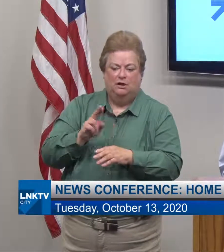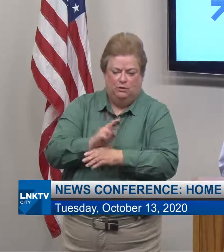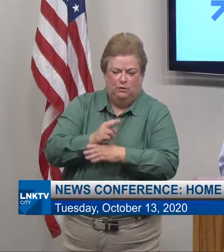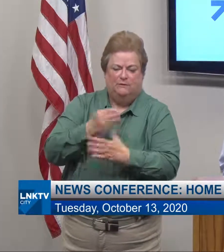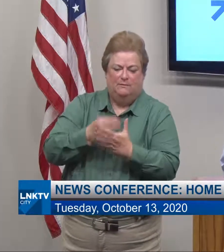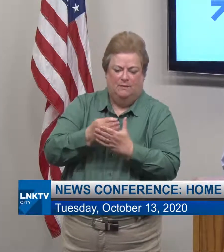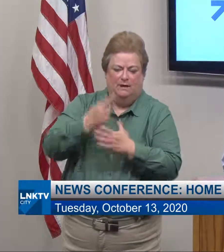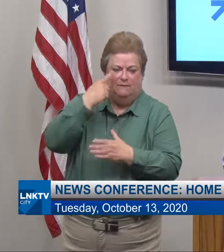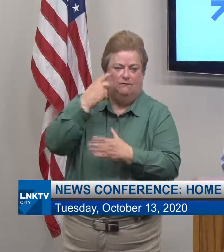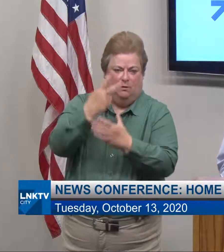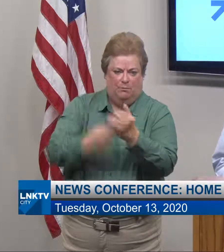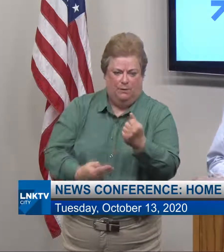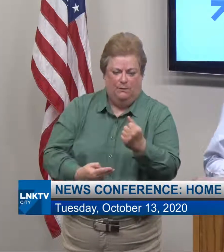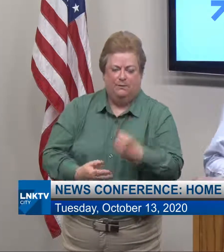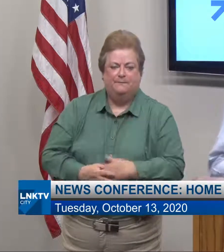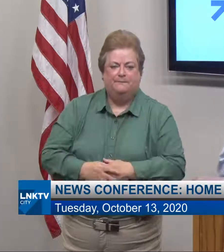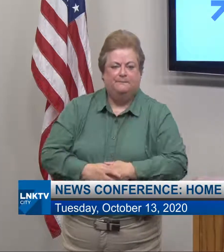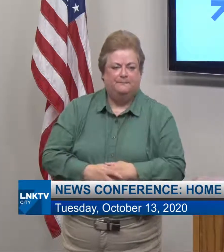You bet.